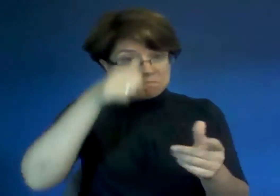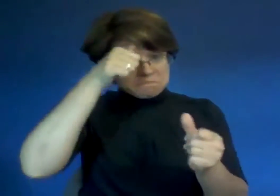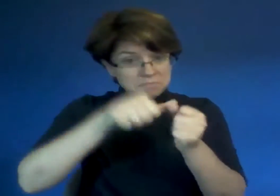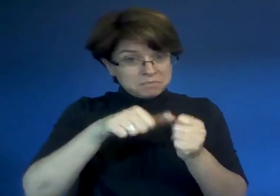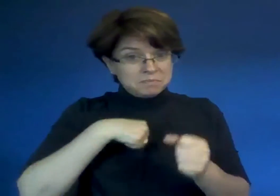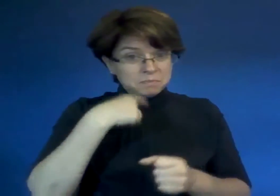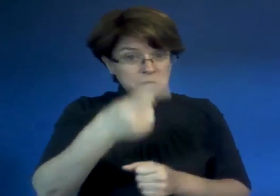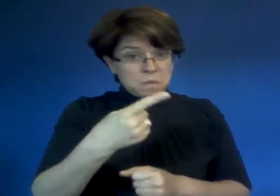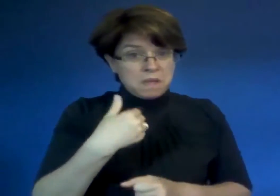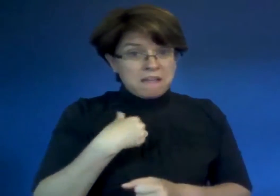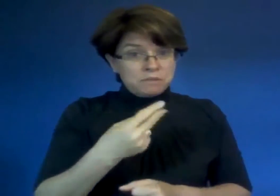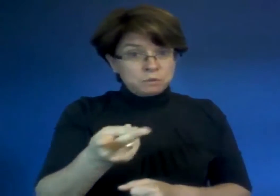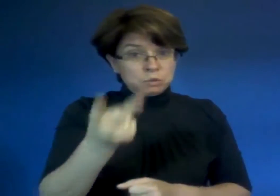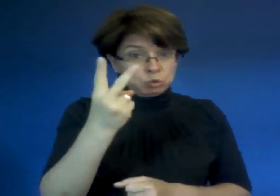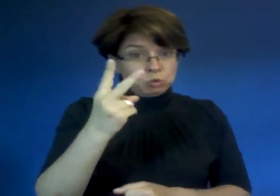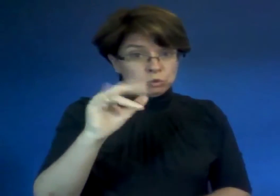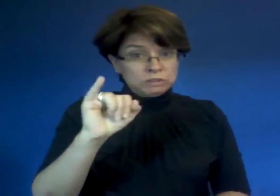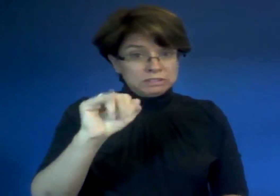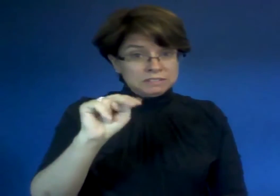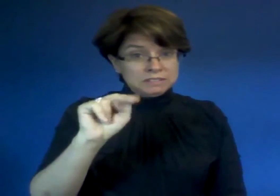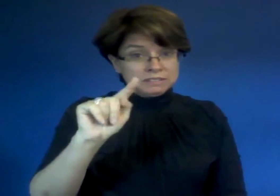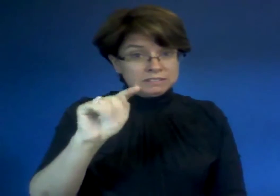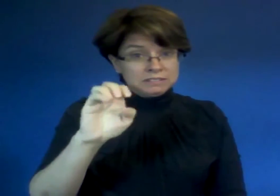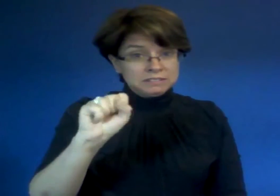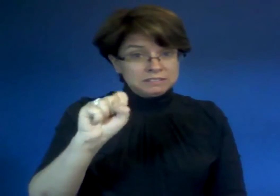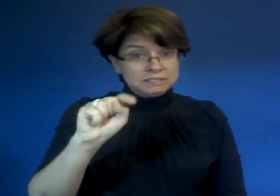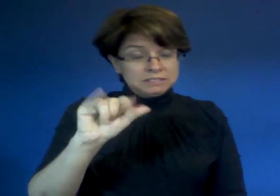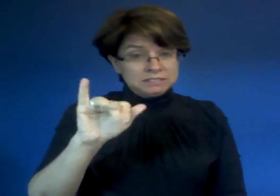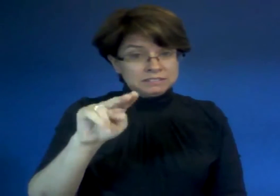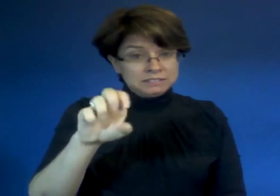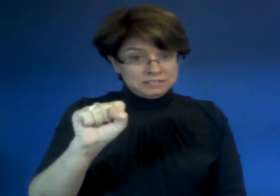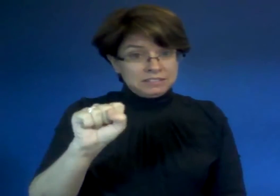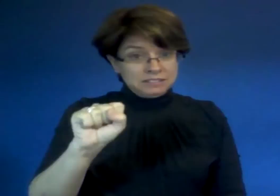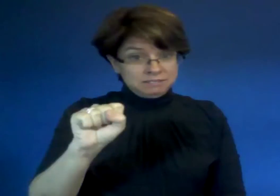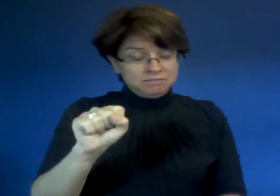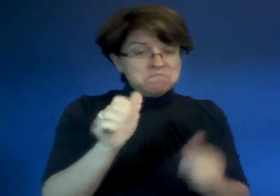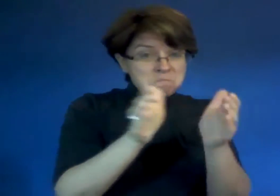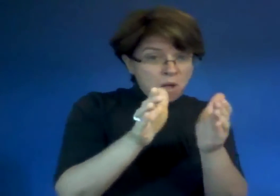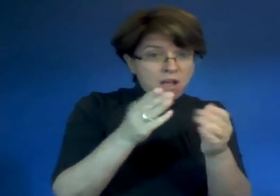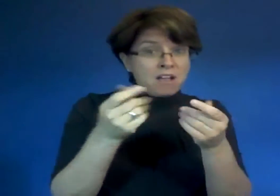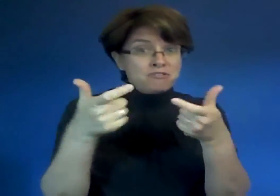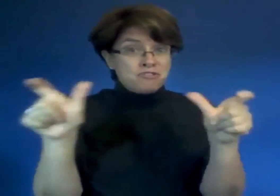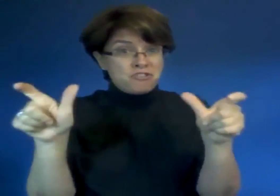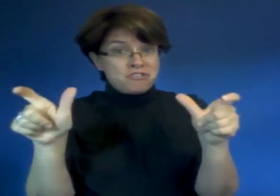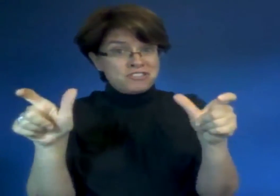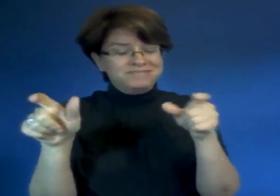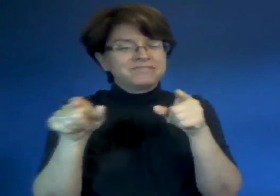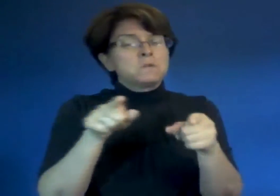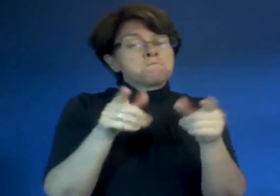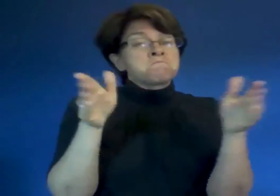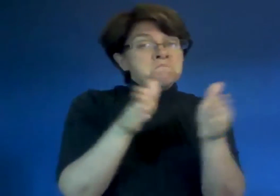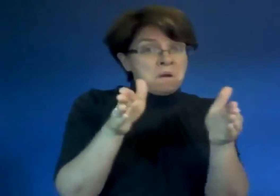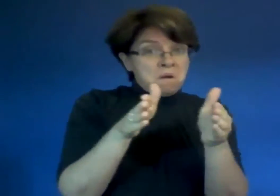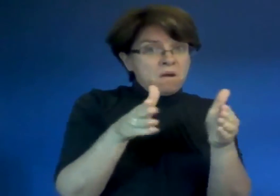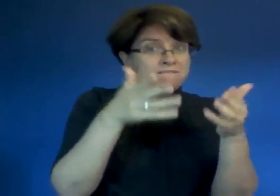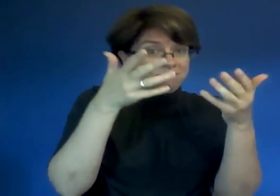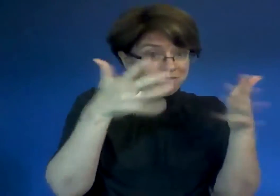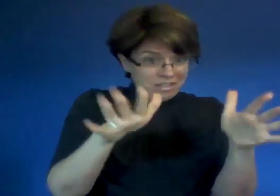everything that comes into your body is digestible in the stomach or the small intestine, and not everything is absorbable. The material that